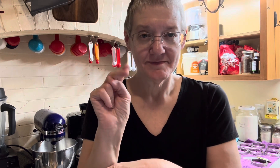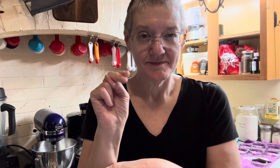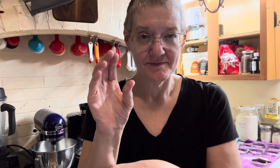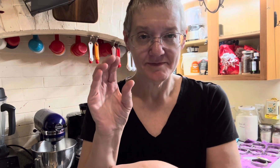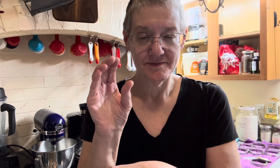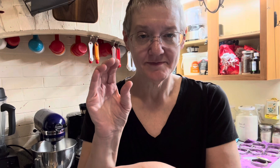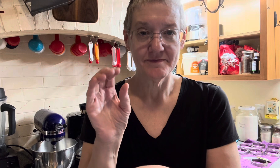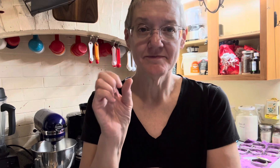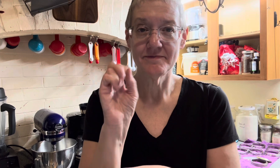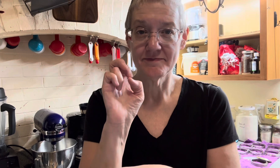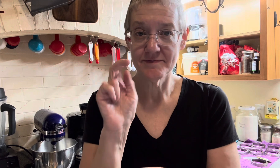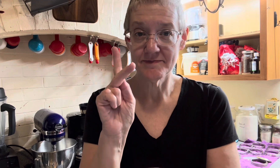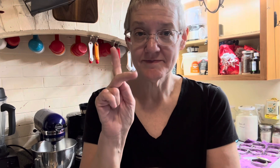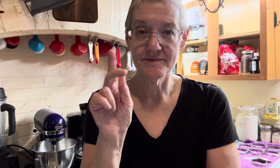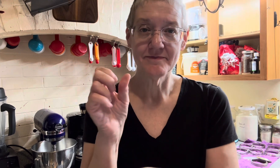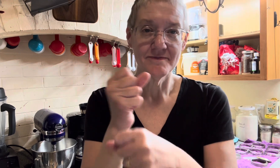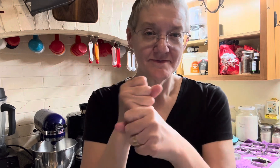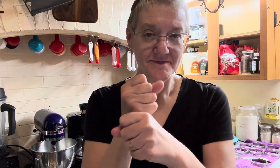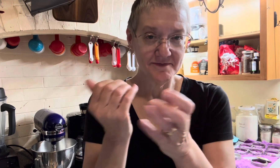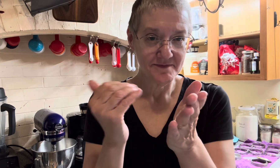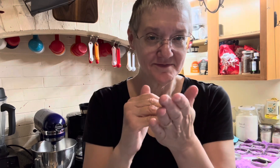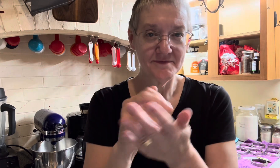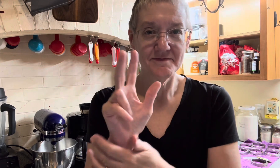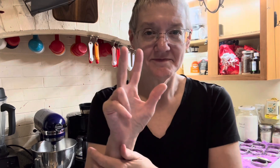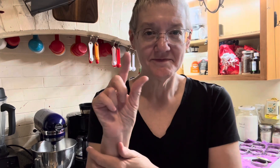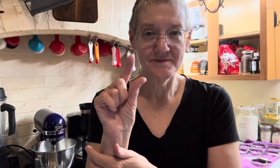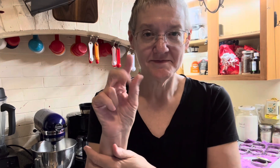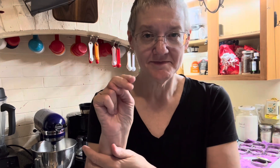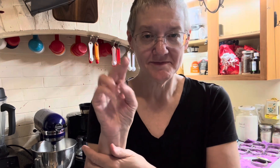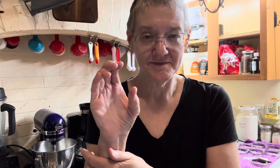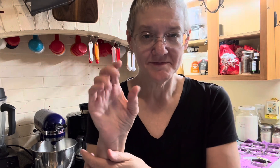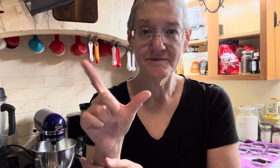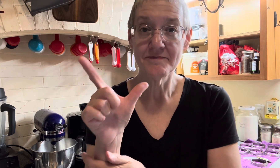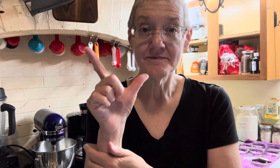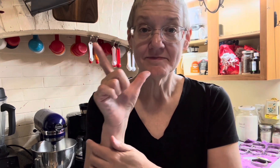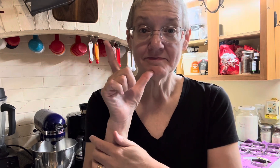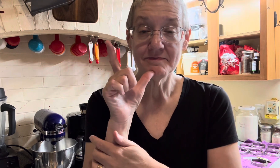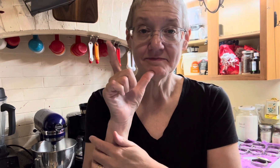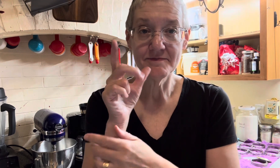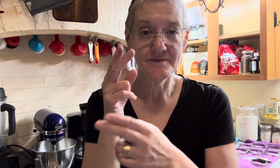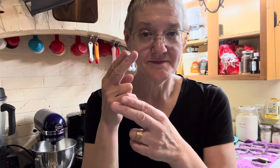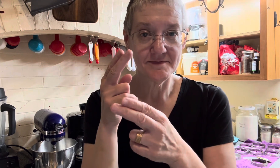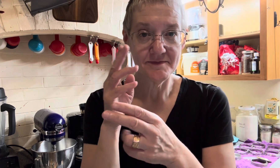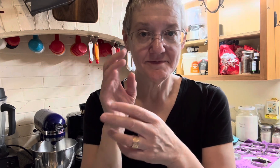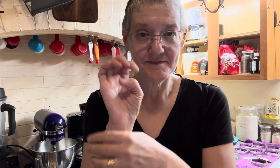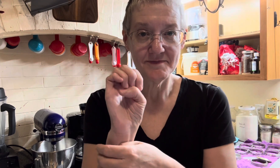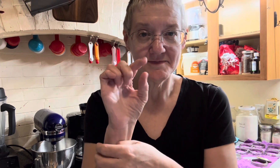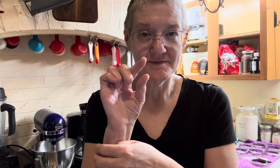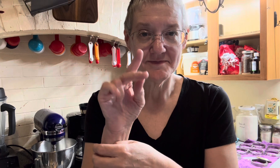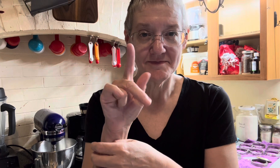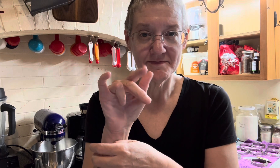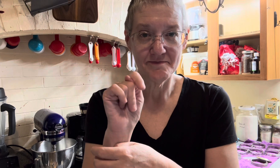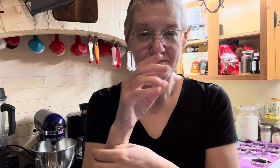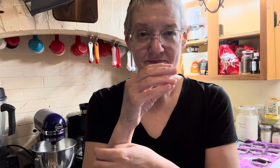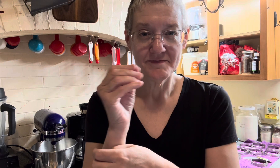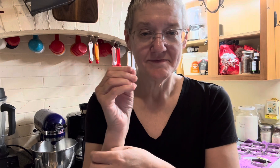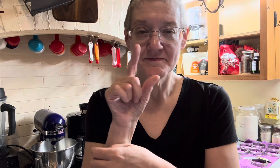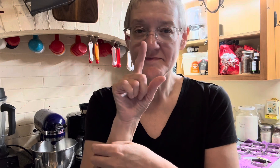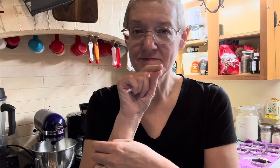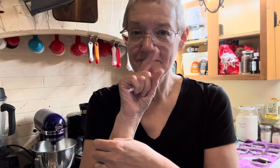net carbs. Morning snack, coffee again, 3 grams of net carbs. Lunch, chicken, eggplant, and